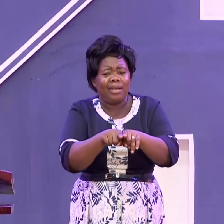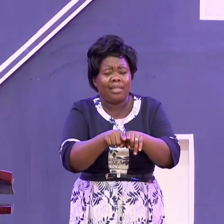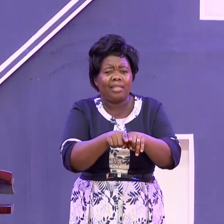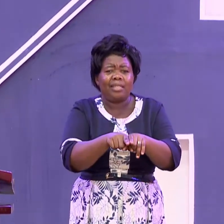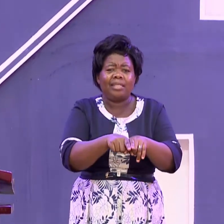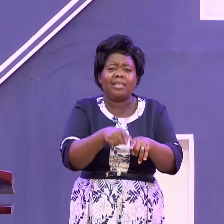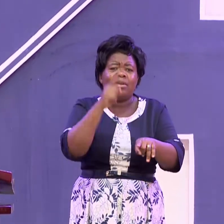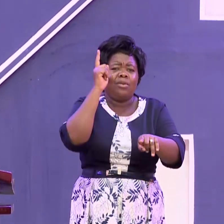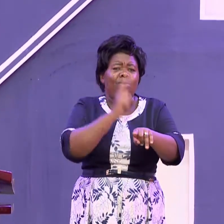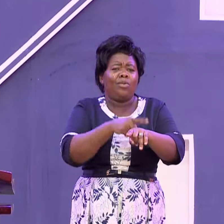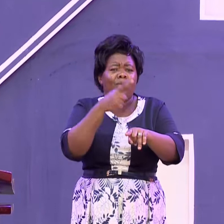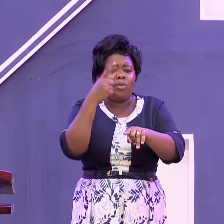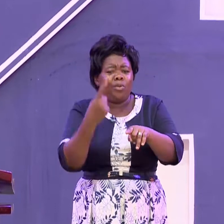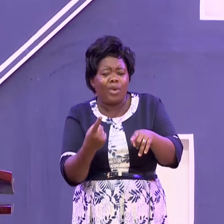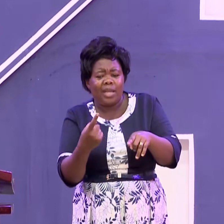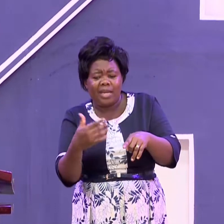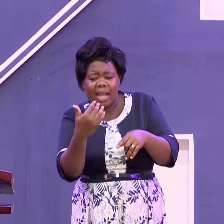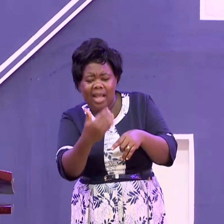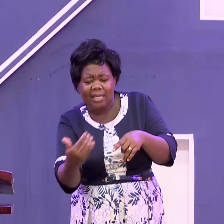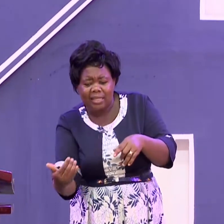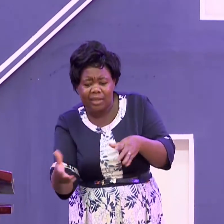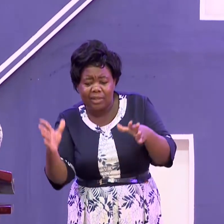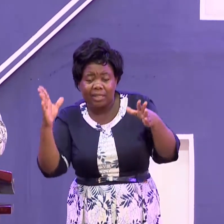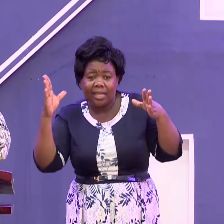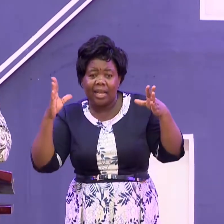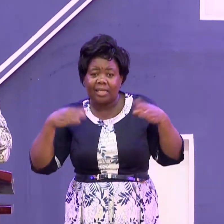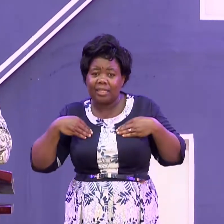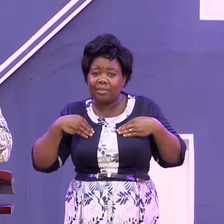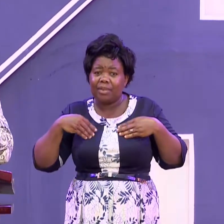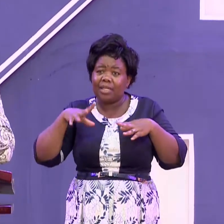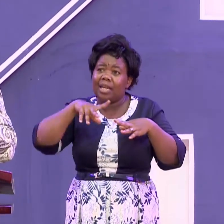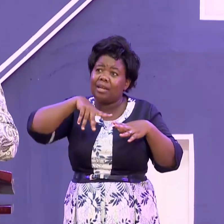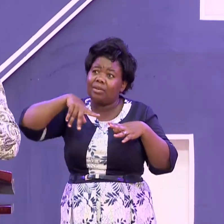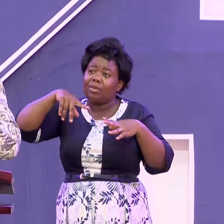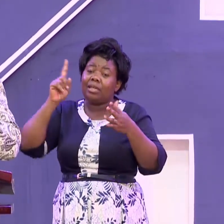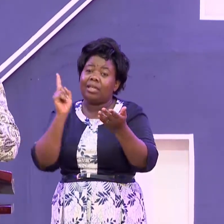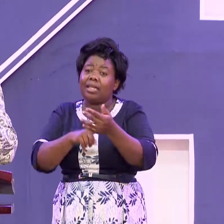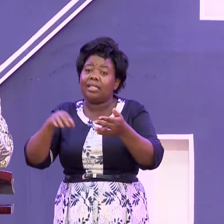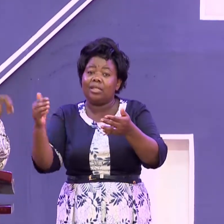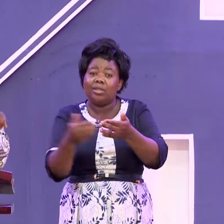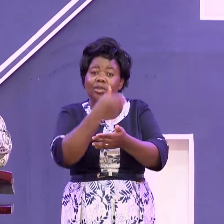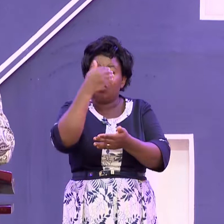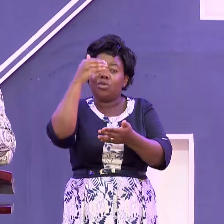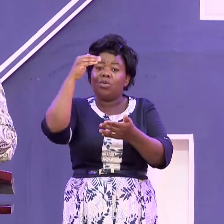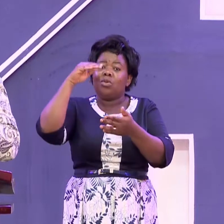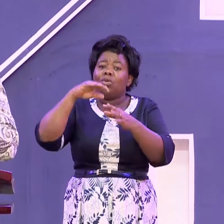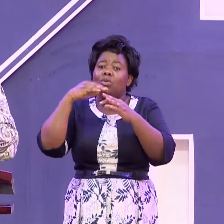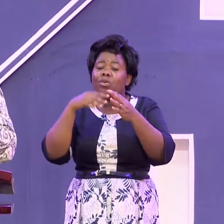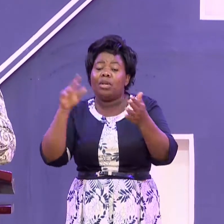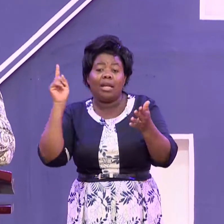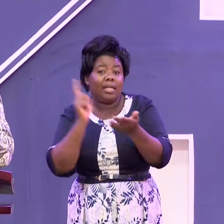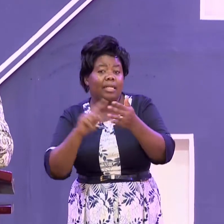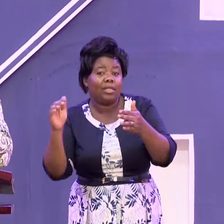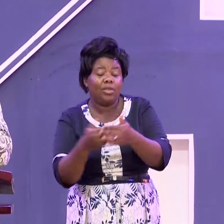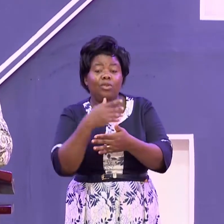bw'azaalibwa n'atwalibwa. That as a son is adopted from America, when